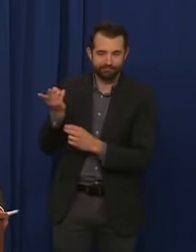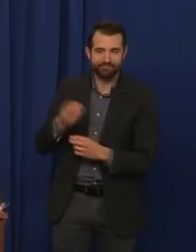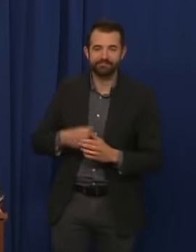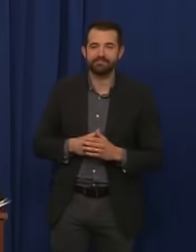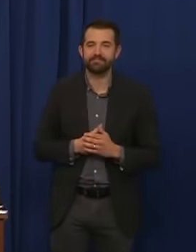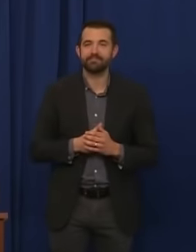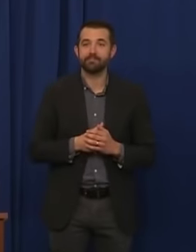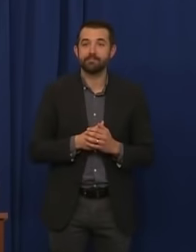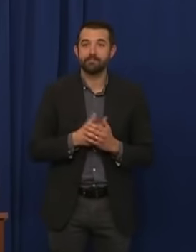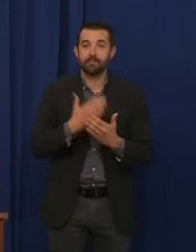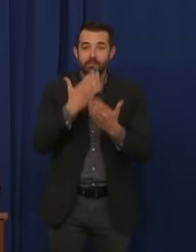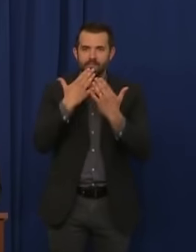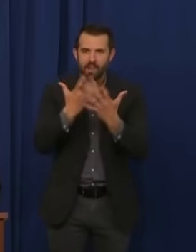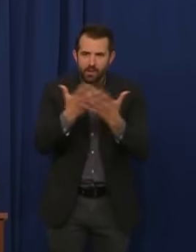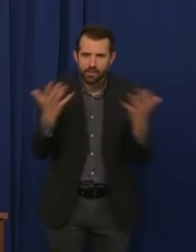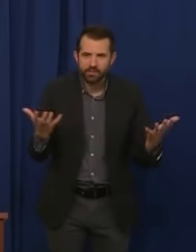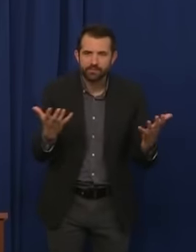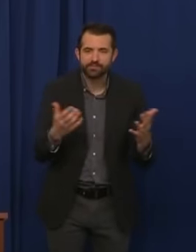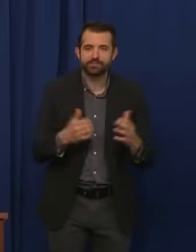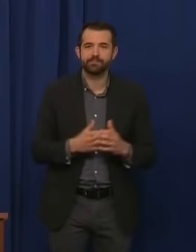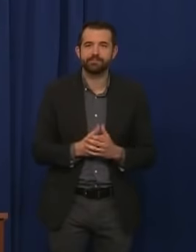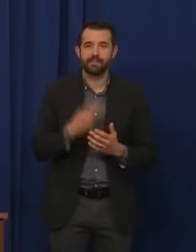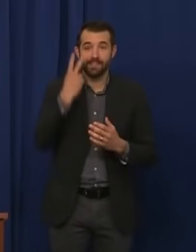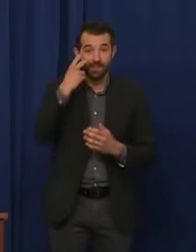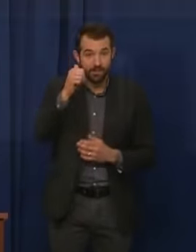All right. Thank you very much, everyone. We'll talk tomorrow.